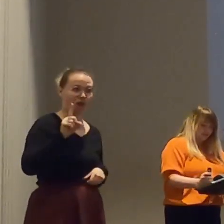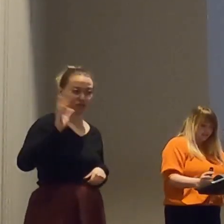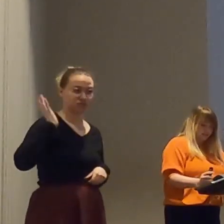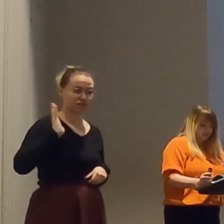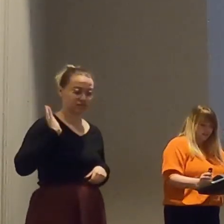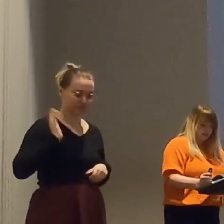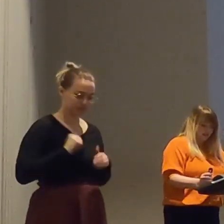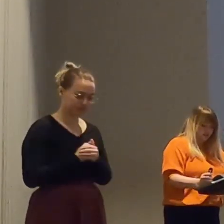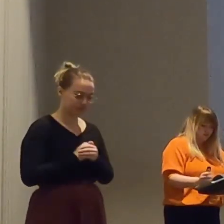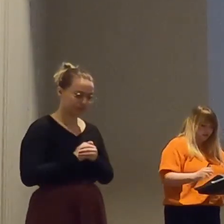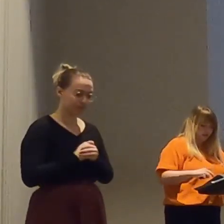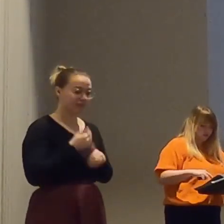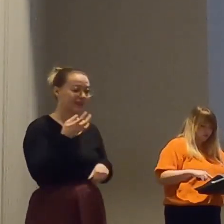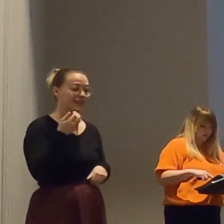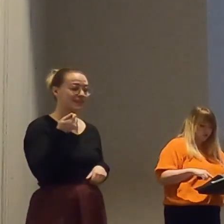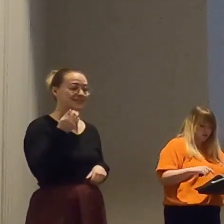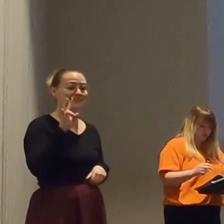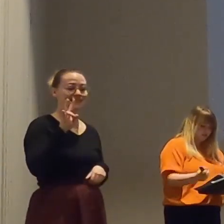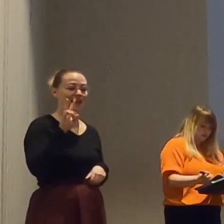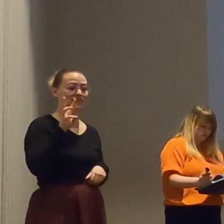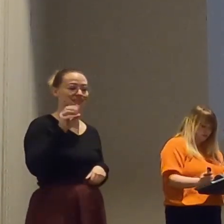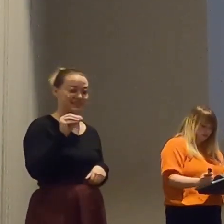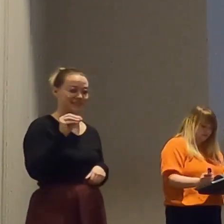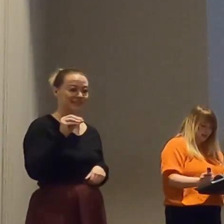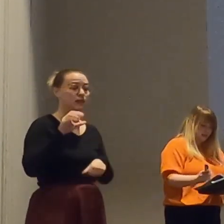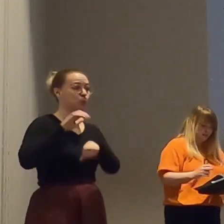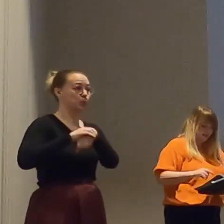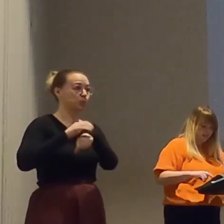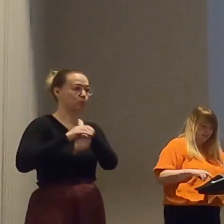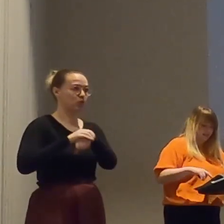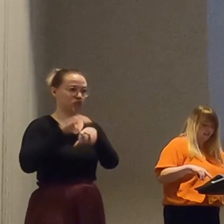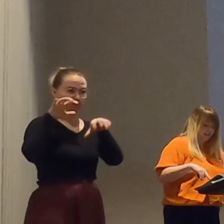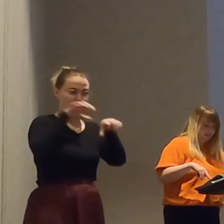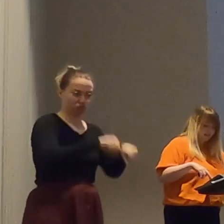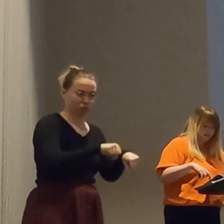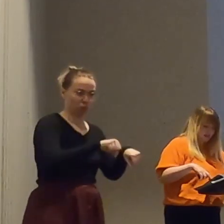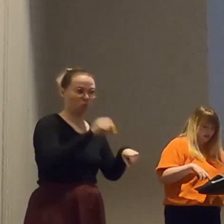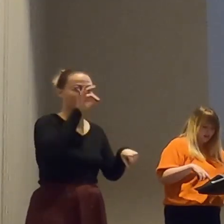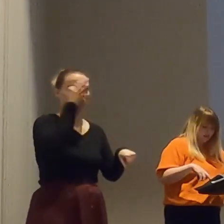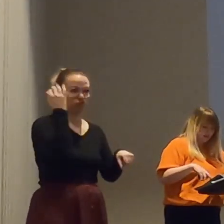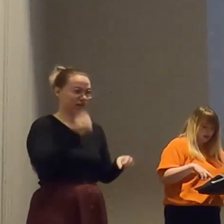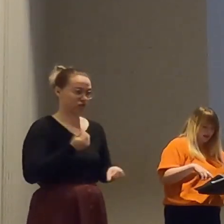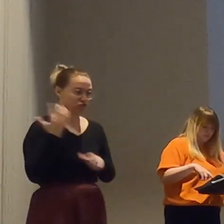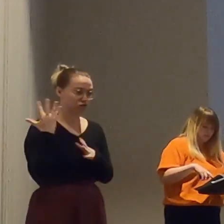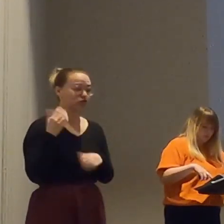In 1760, British rule took over the French rule, and in 1796,